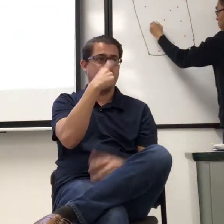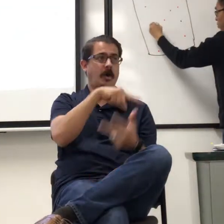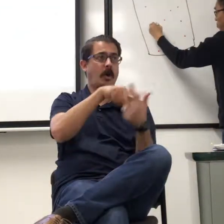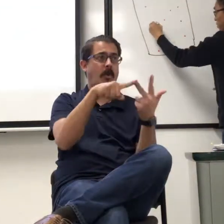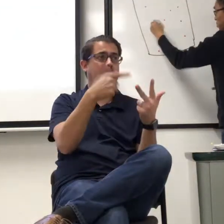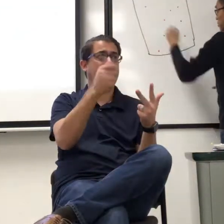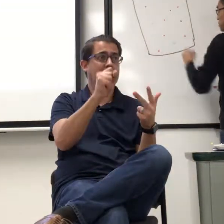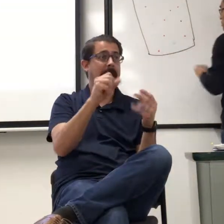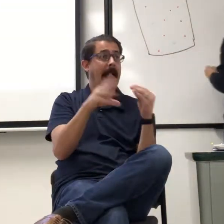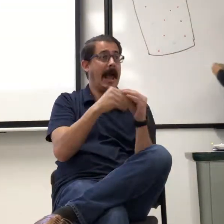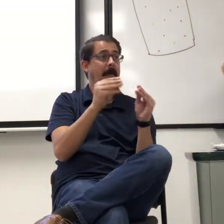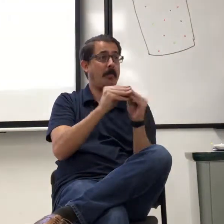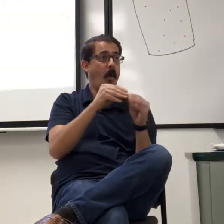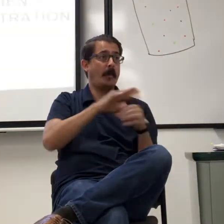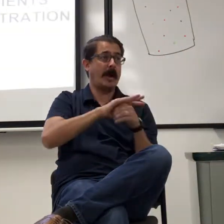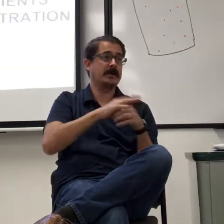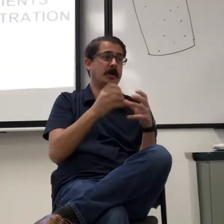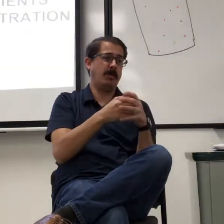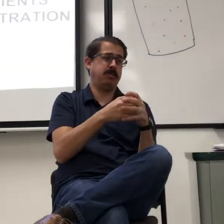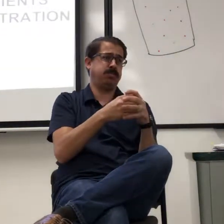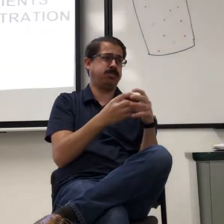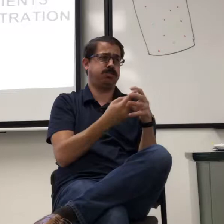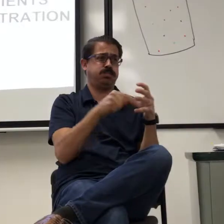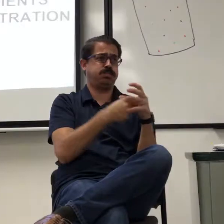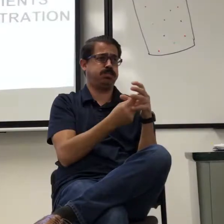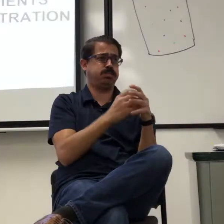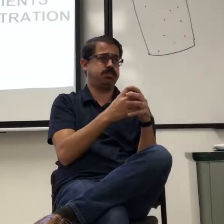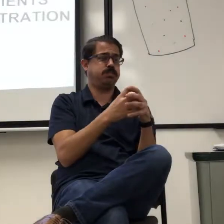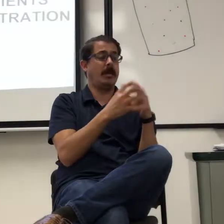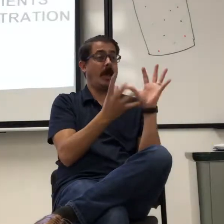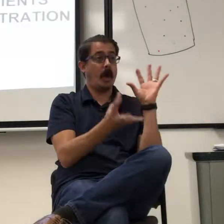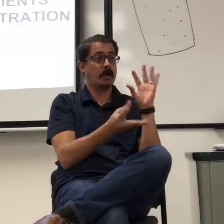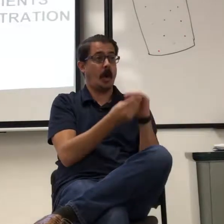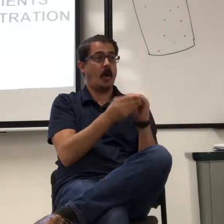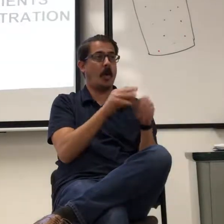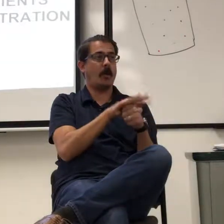adding even more pressure. The total pressure